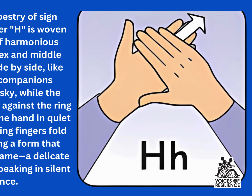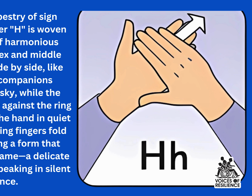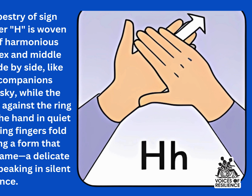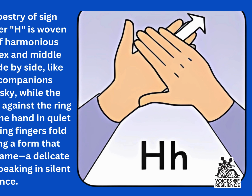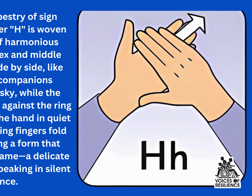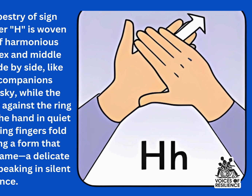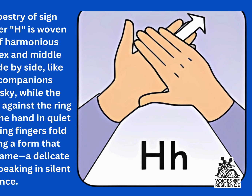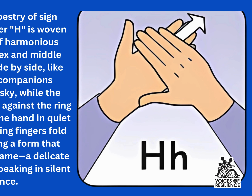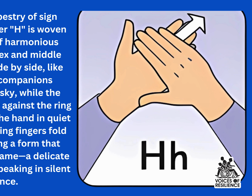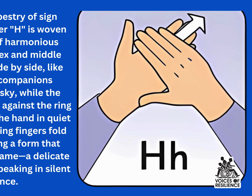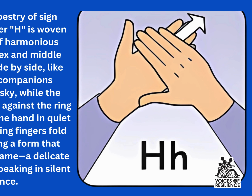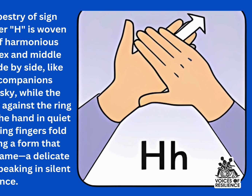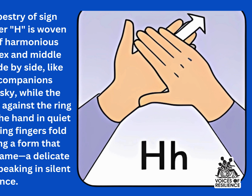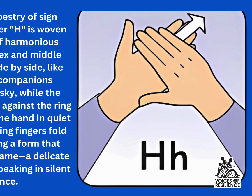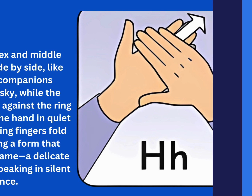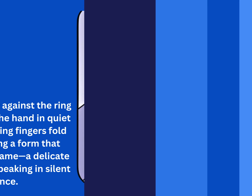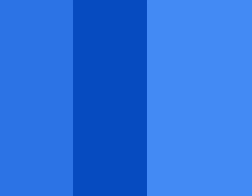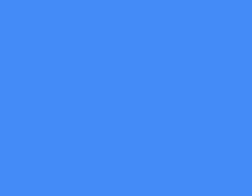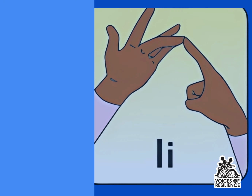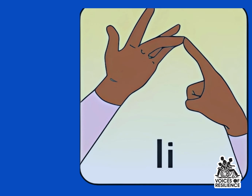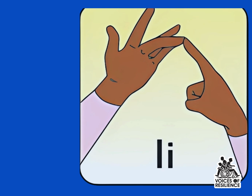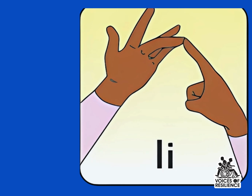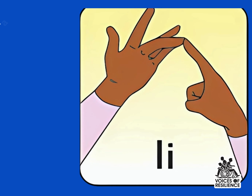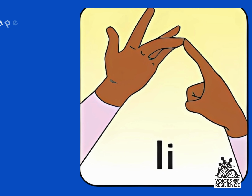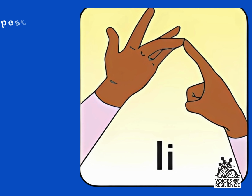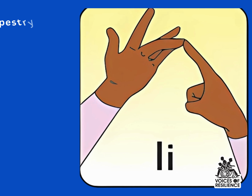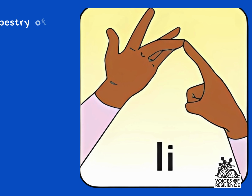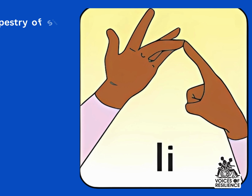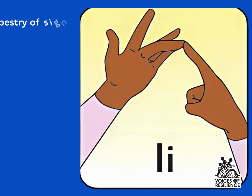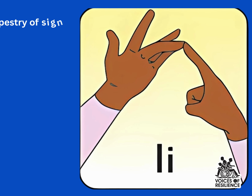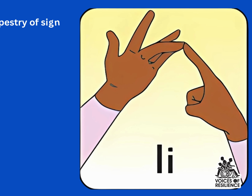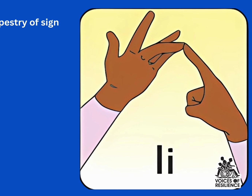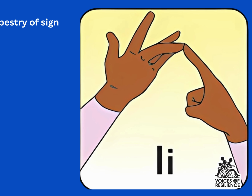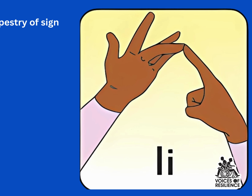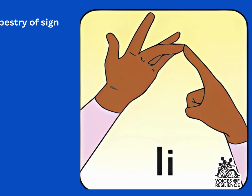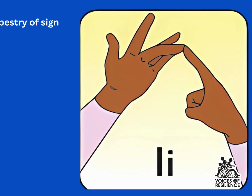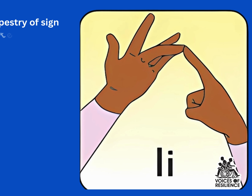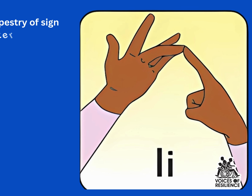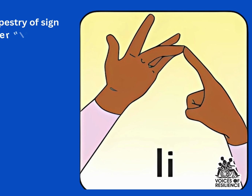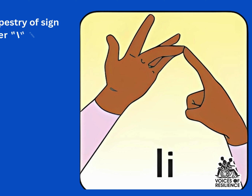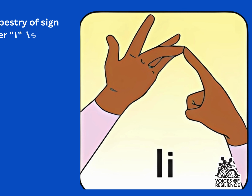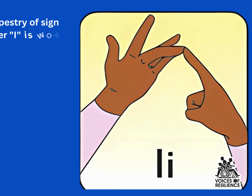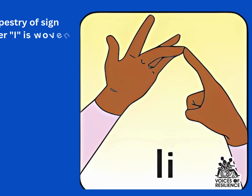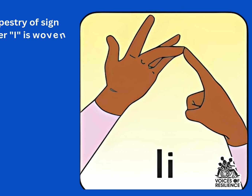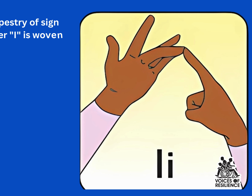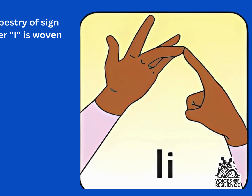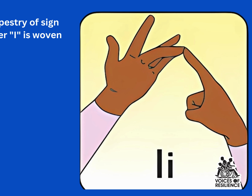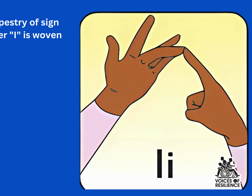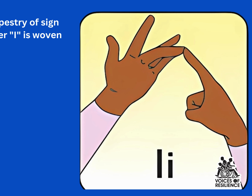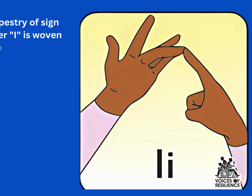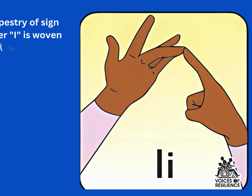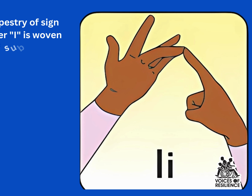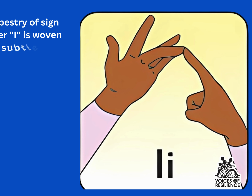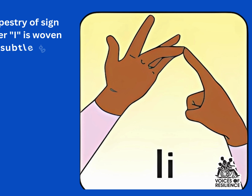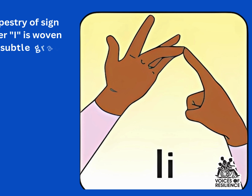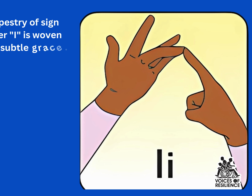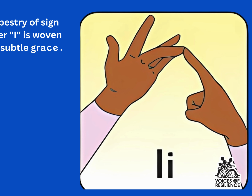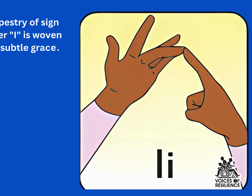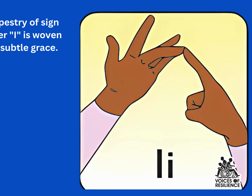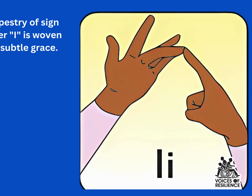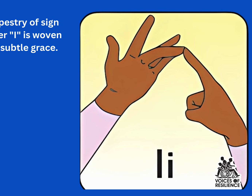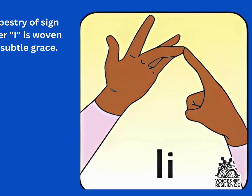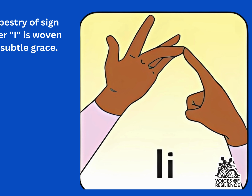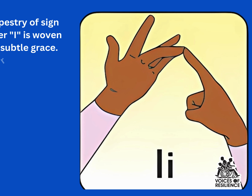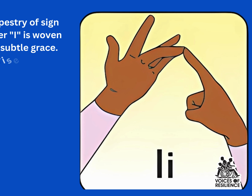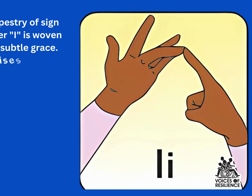in silent eloquence. In the delicate tapestry of sign language, the letter I is woven with a gesture of subtle